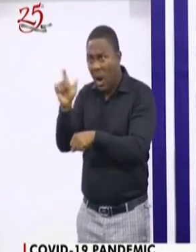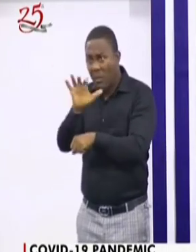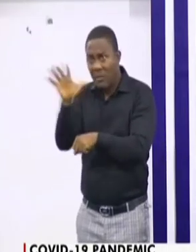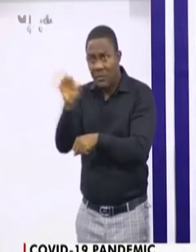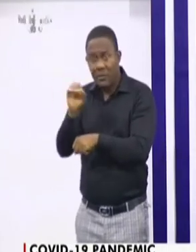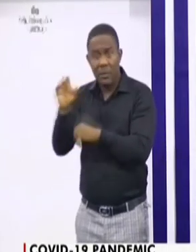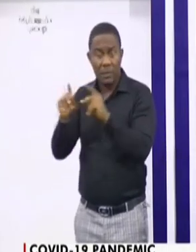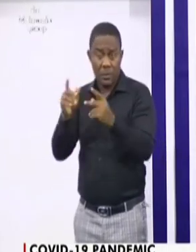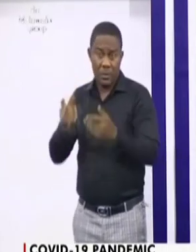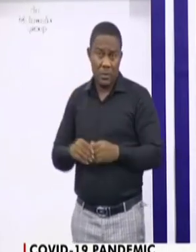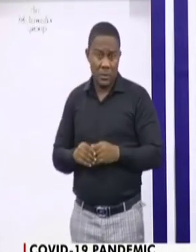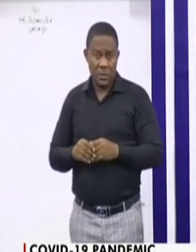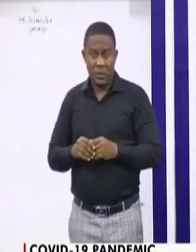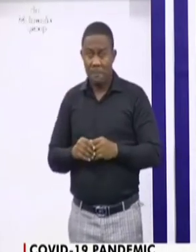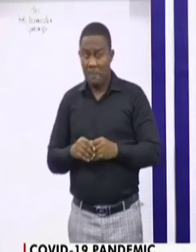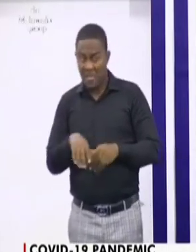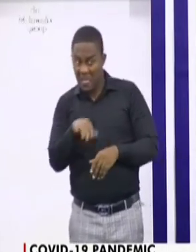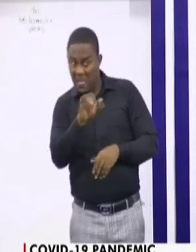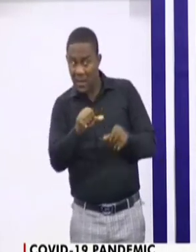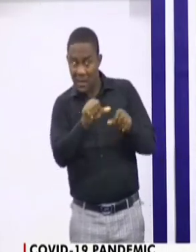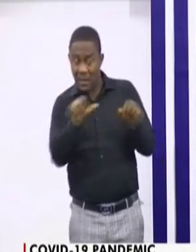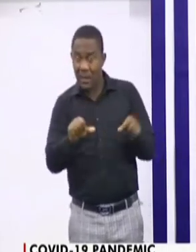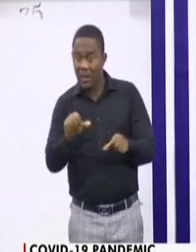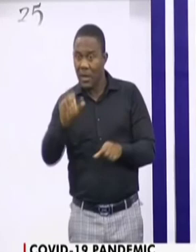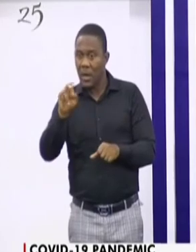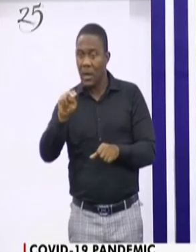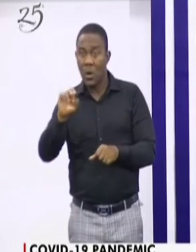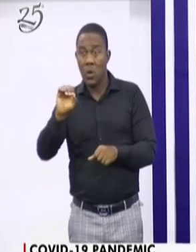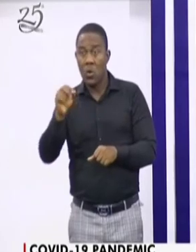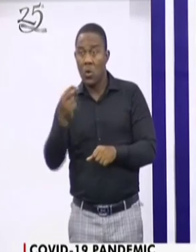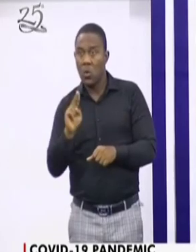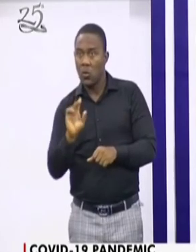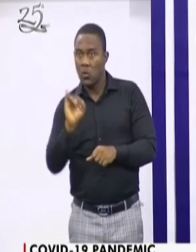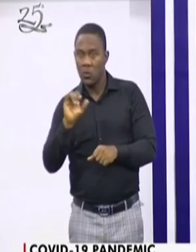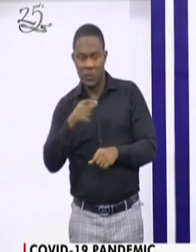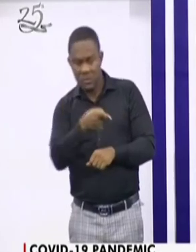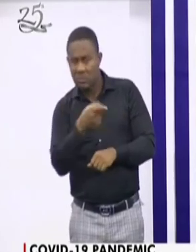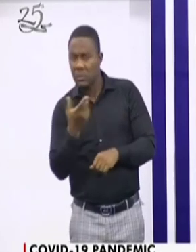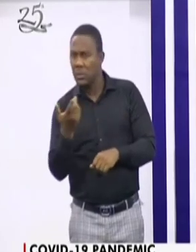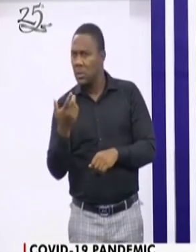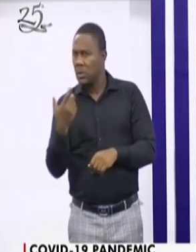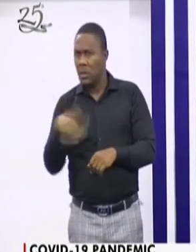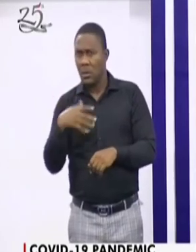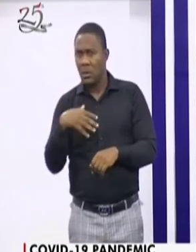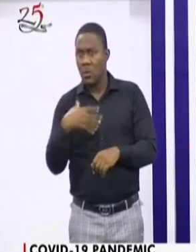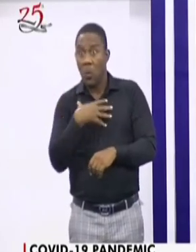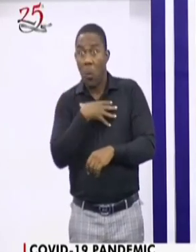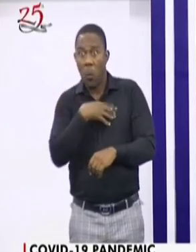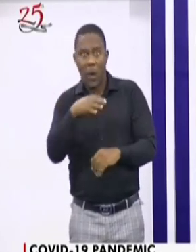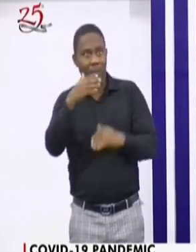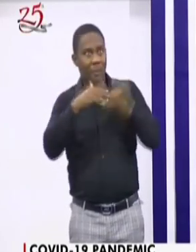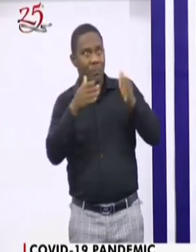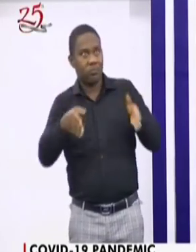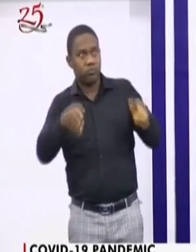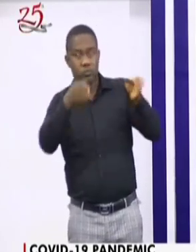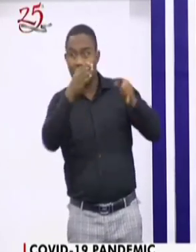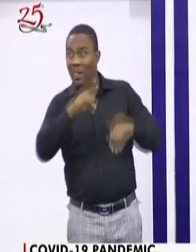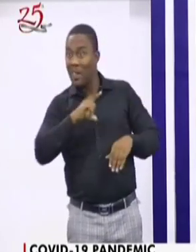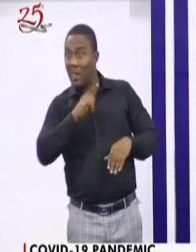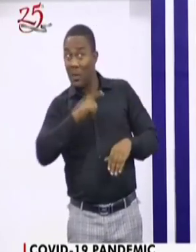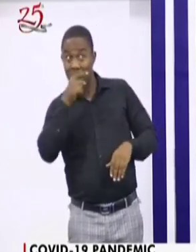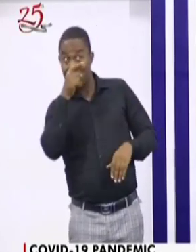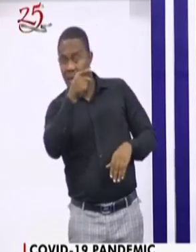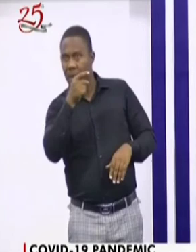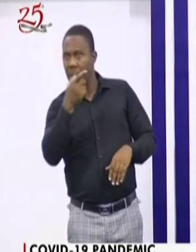have seen the white building at the entrance of our institute. This building actually facilitated the process. It